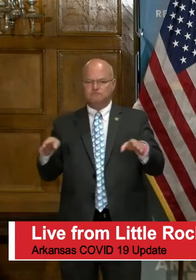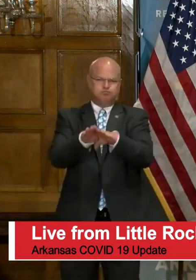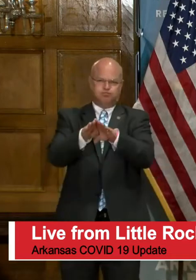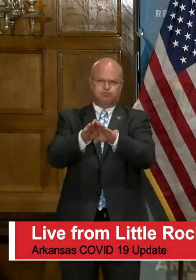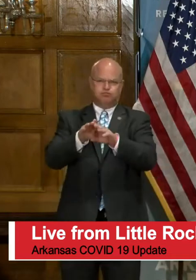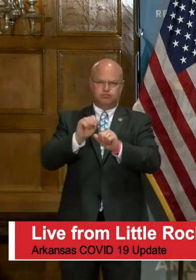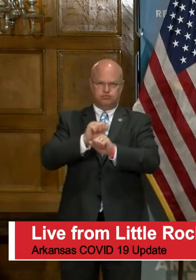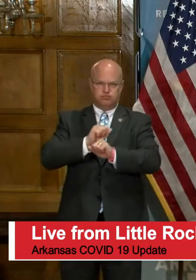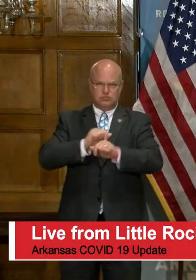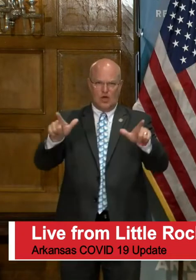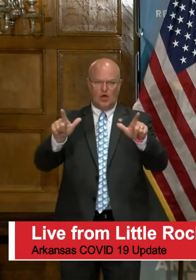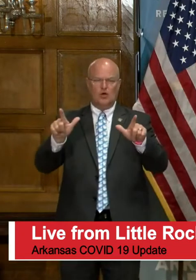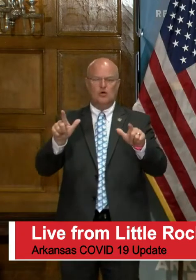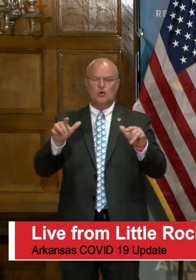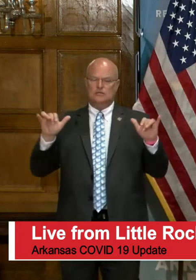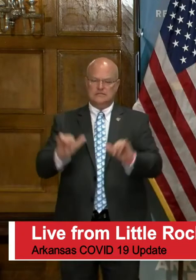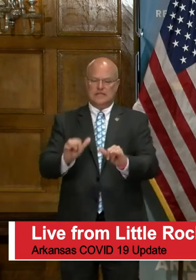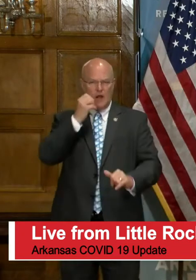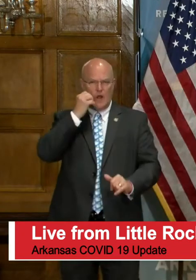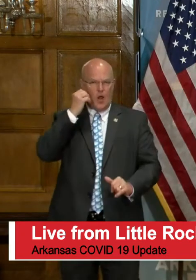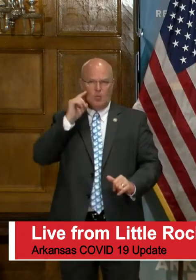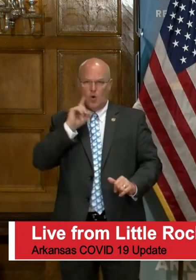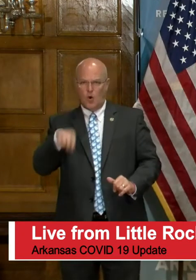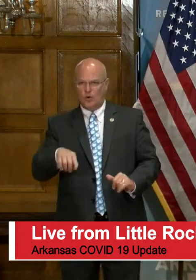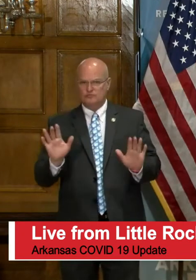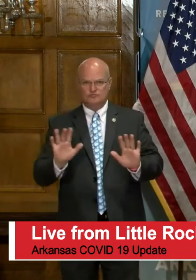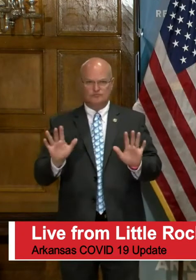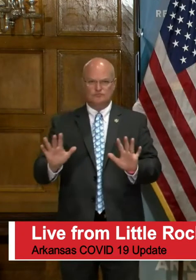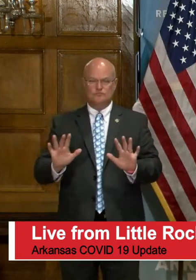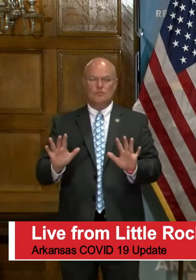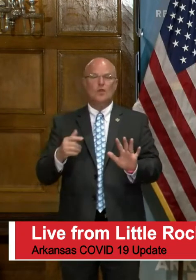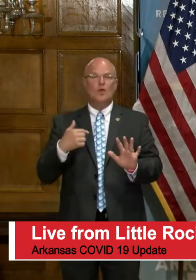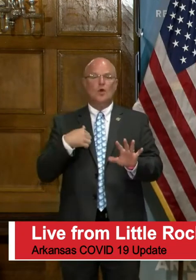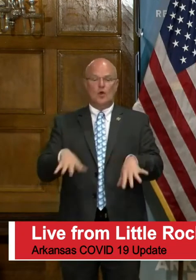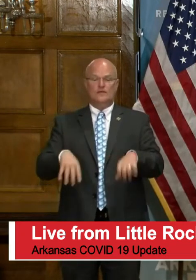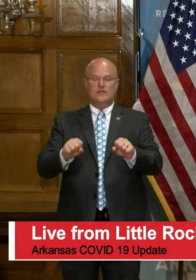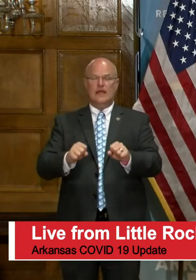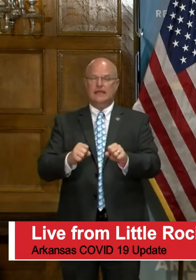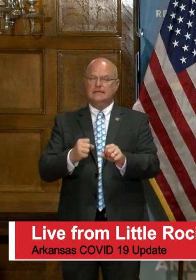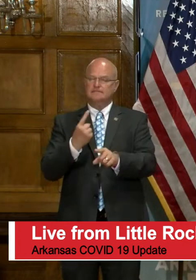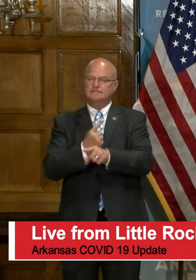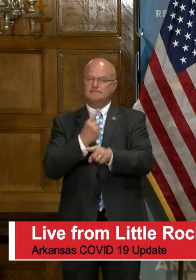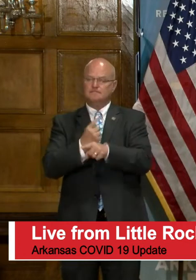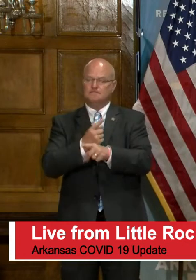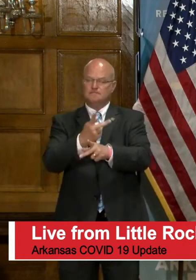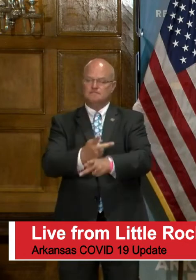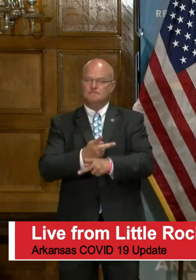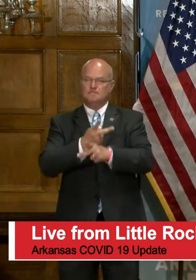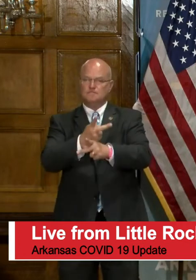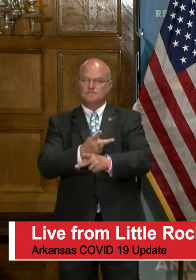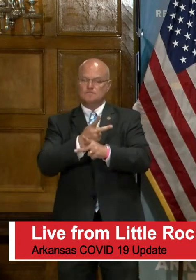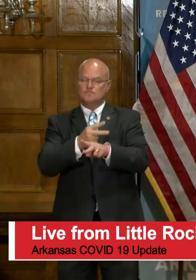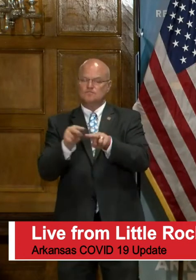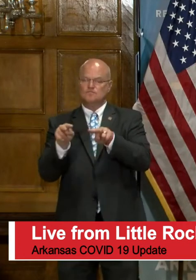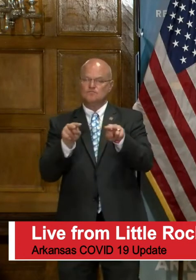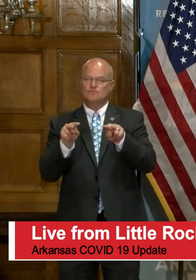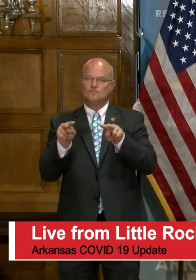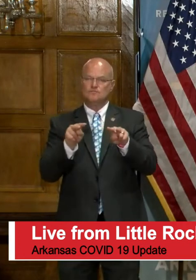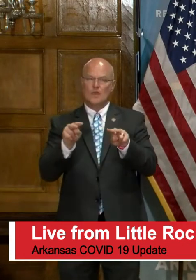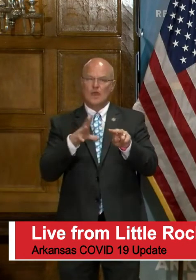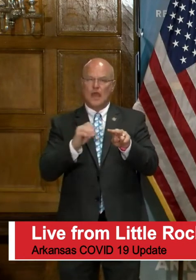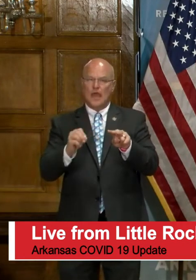in Arkansas or a stay-at-home order. We've taken appropriate precautions and carefulness, and we've